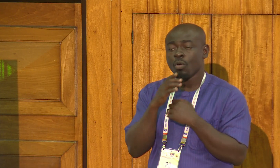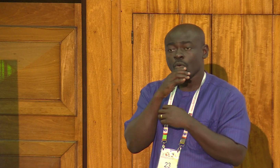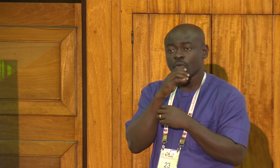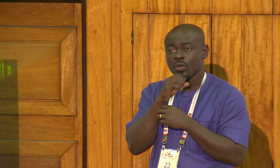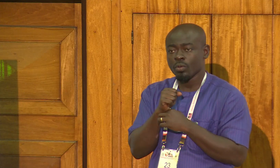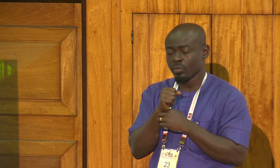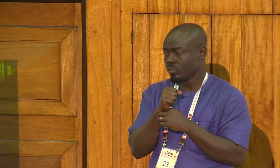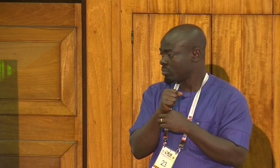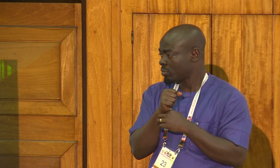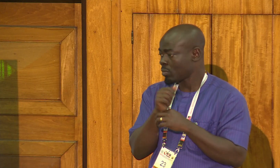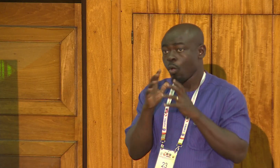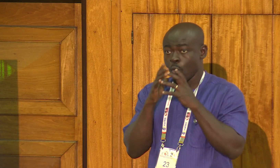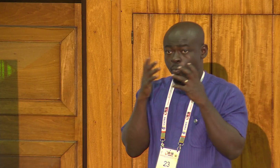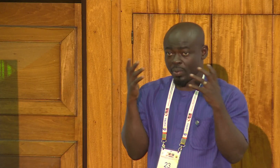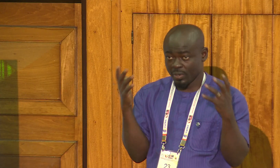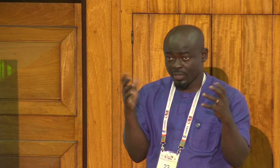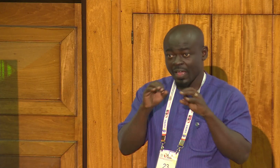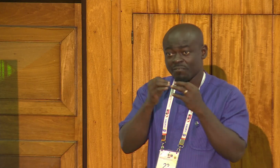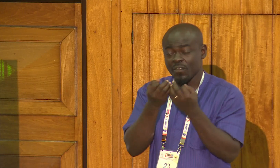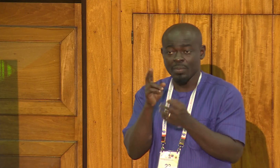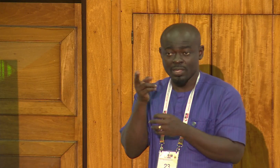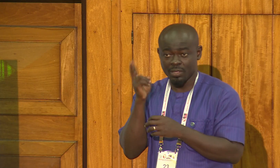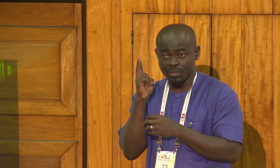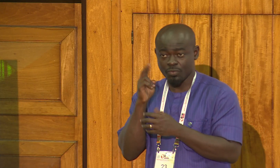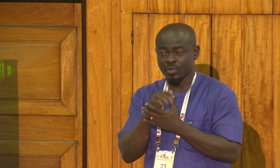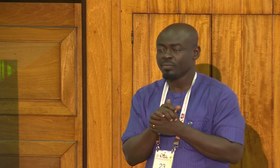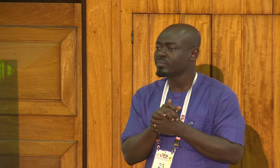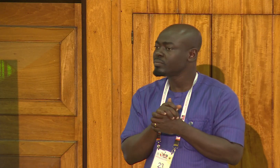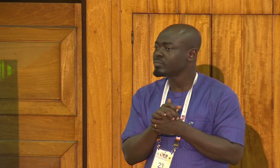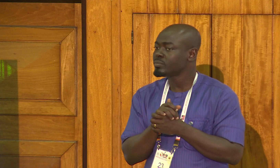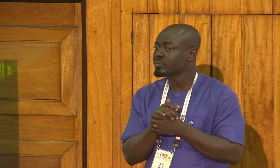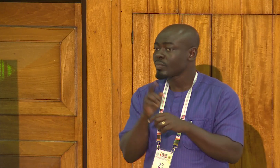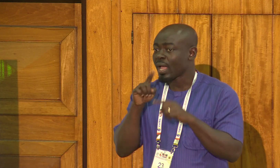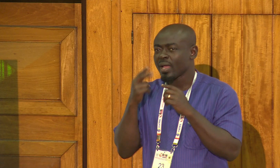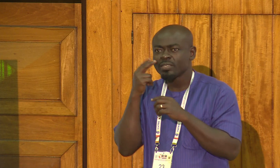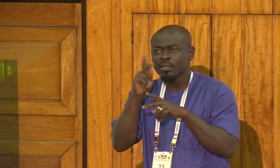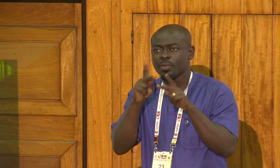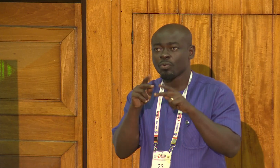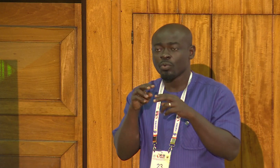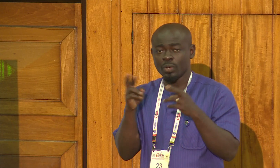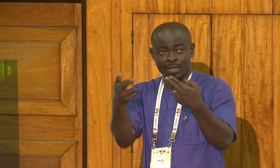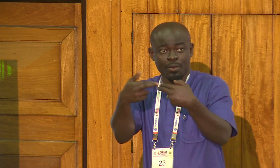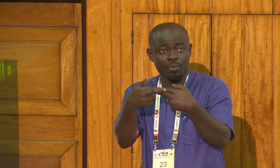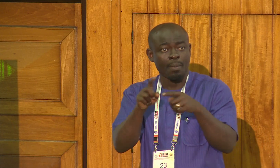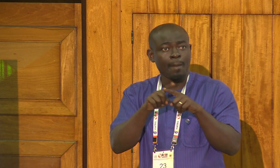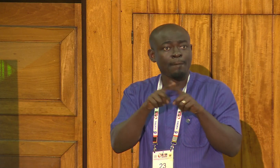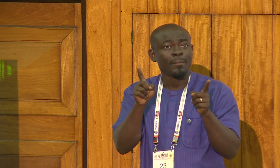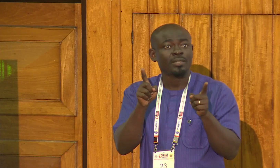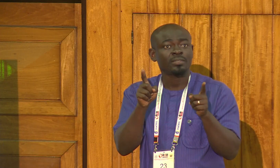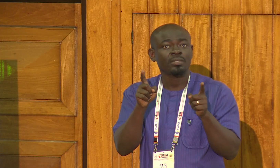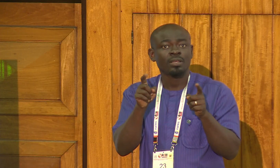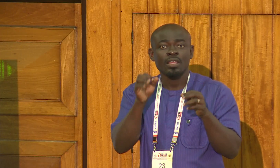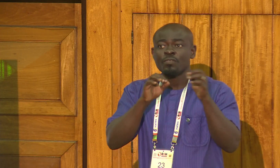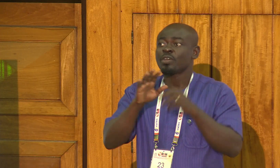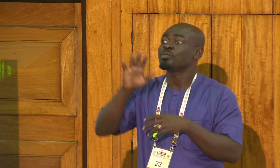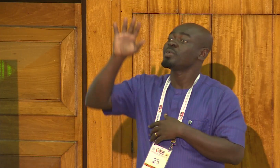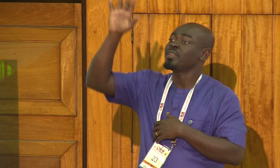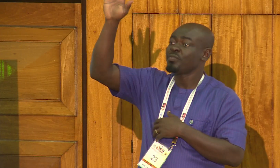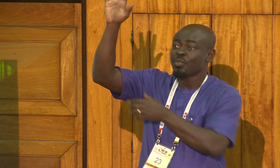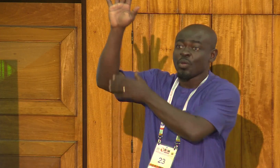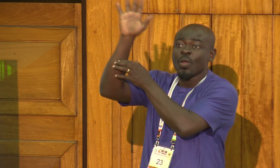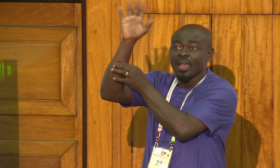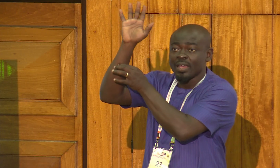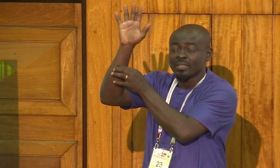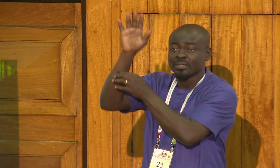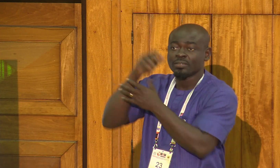central obesity, family history. I can't see people in the room, but if you were to lift your hand, if a